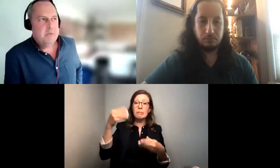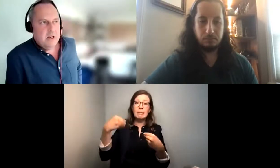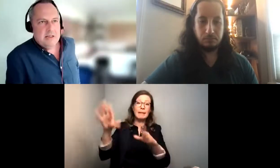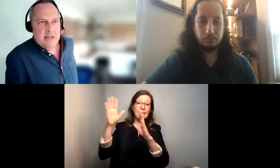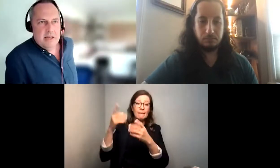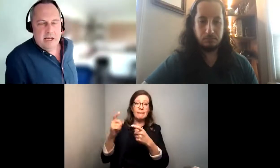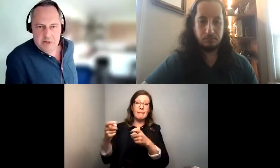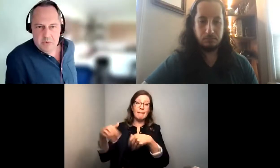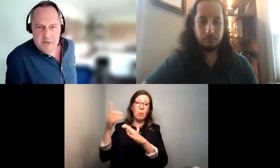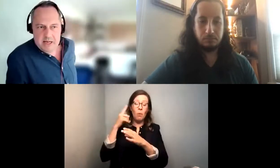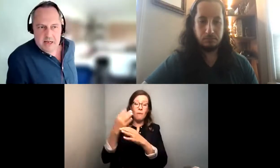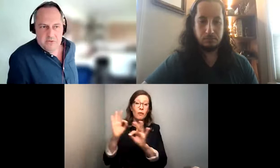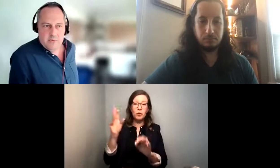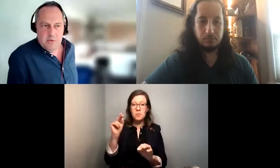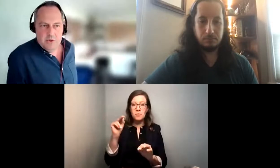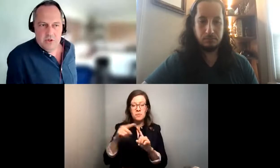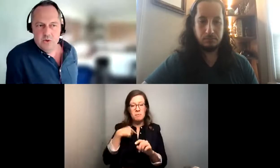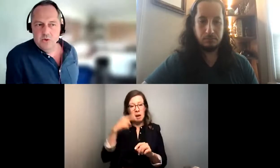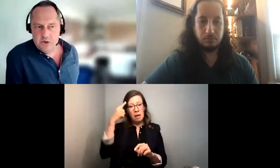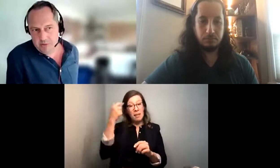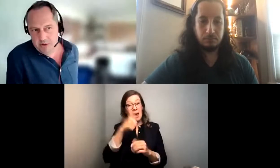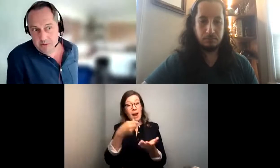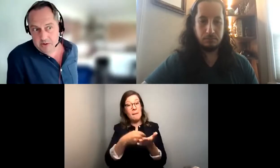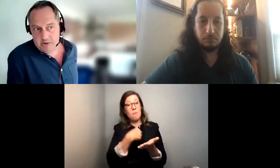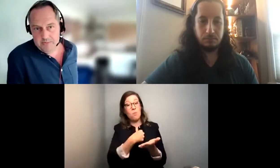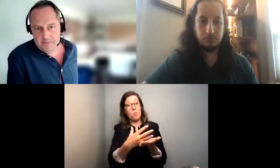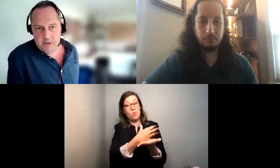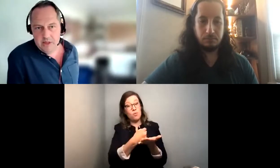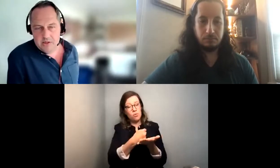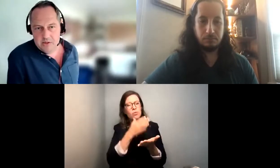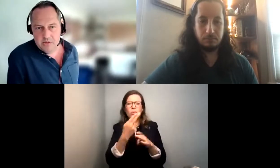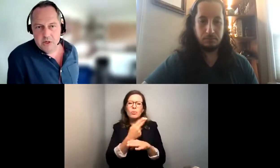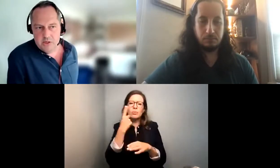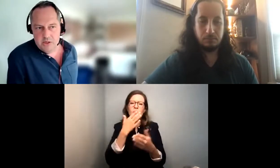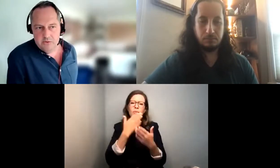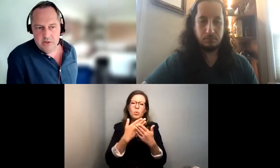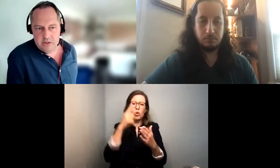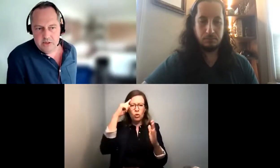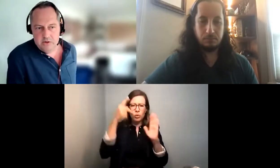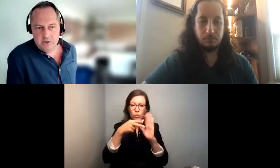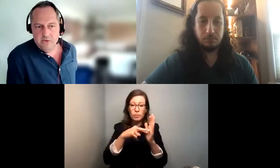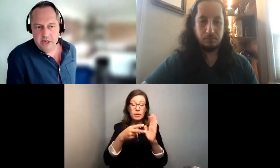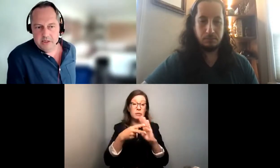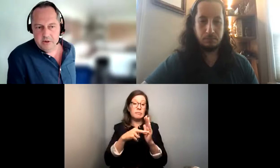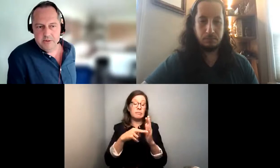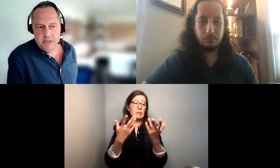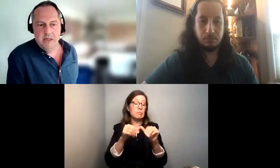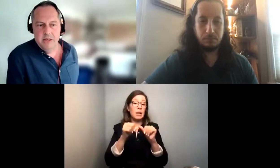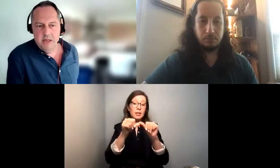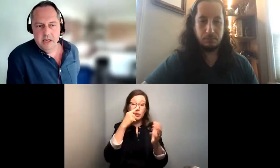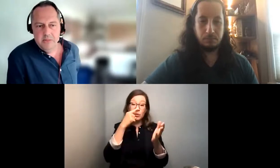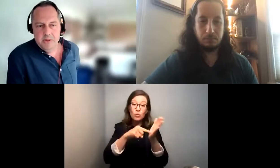but I would like to think that any money we make out of it, we would use for good purpose, whether that's to continue the research or solve the next